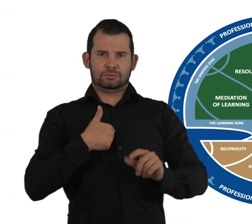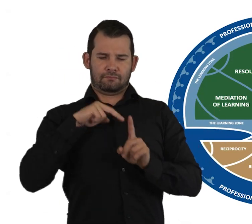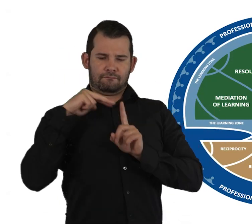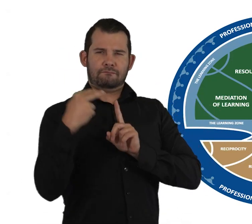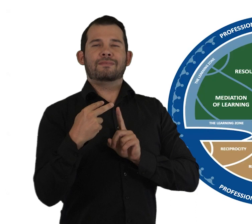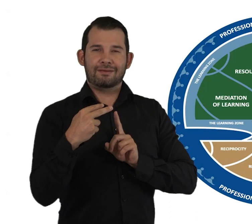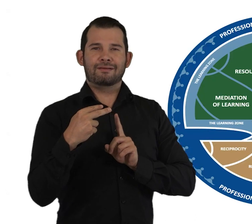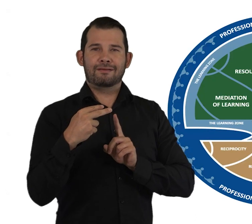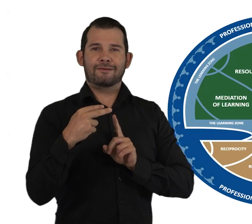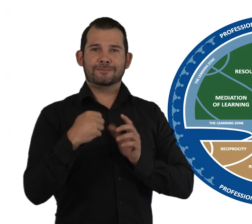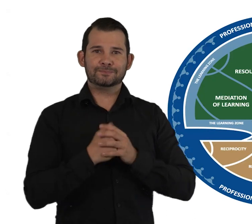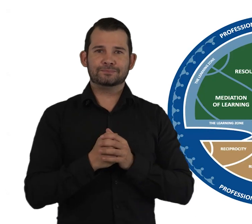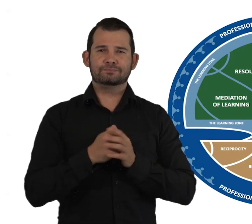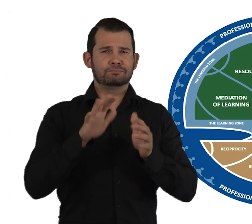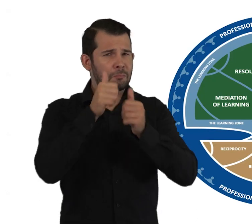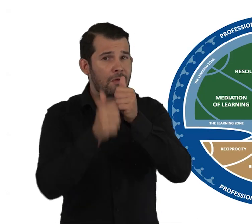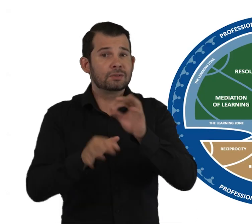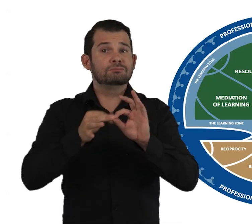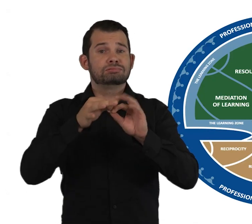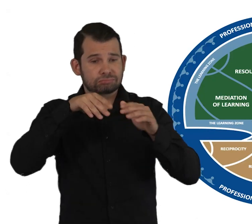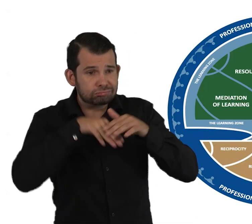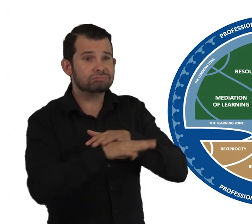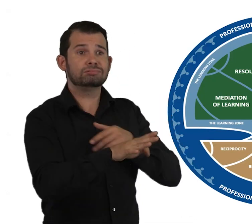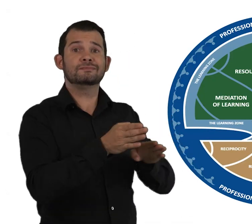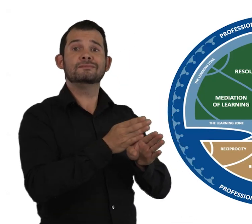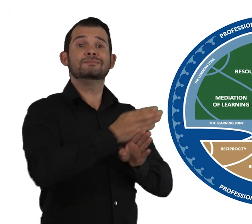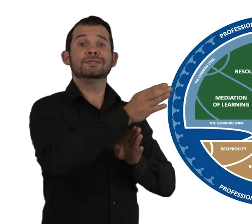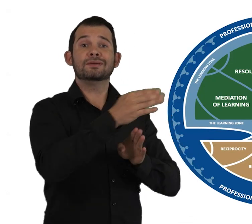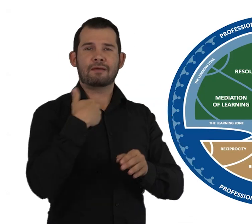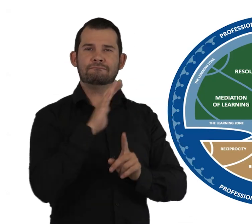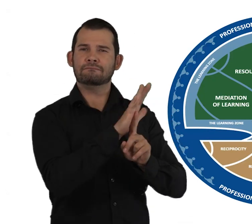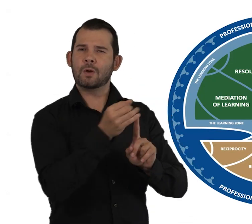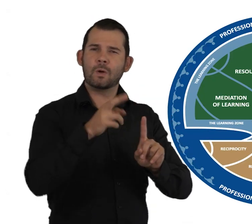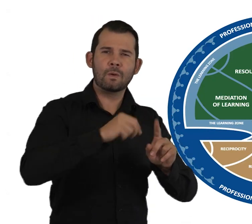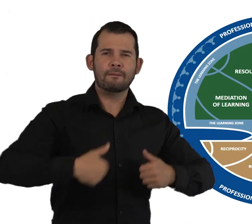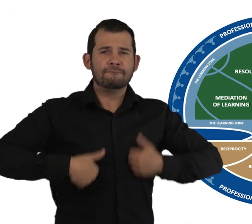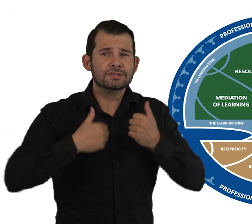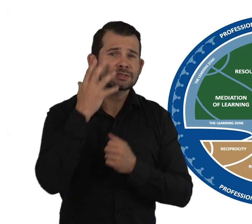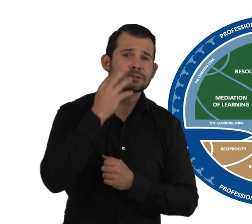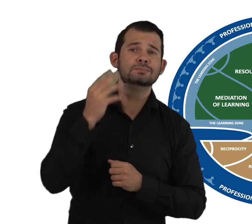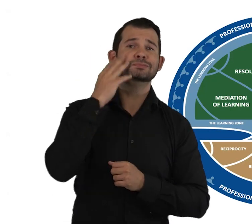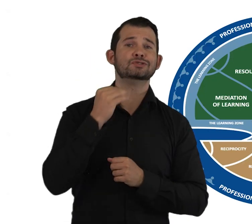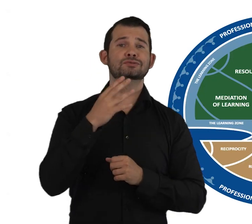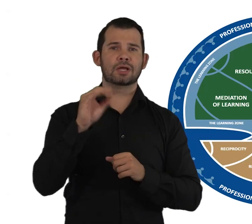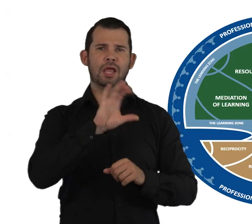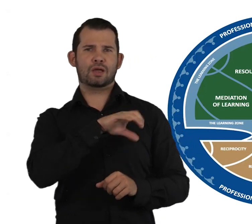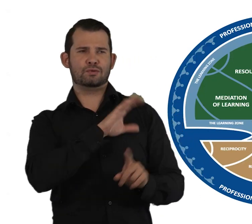self. Every practitioner comes to the field with their own lived experience and the characteristics that define